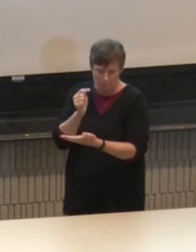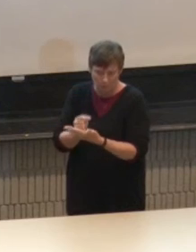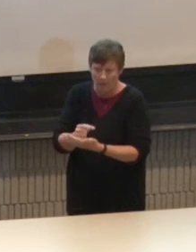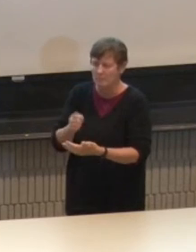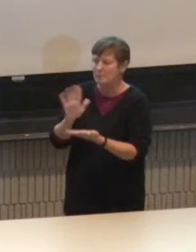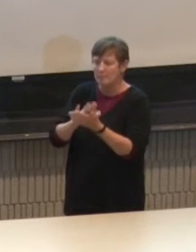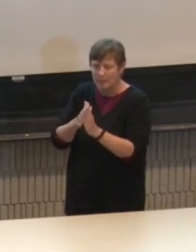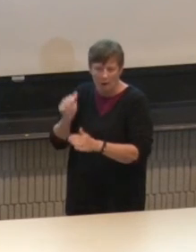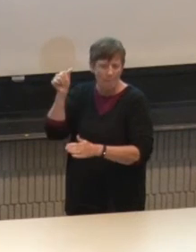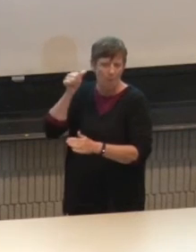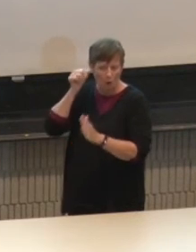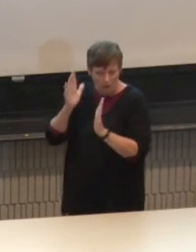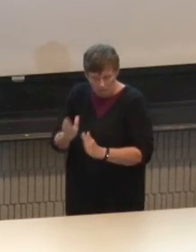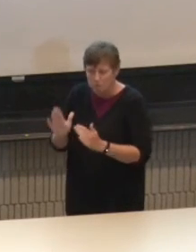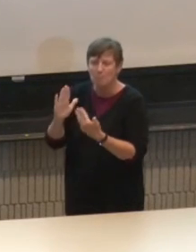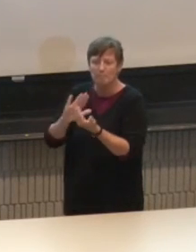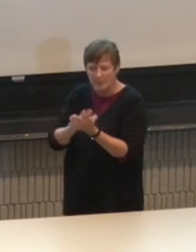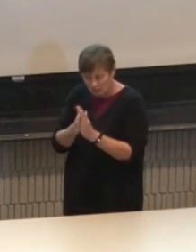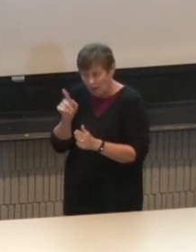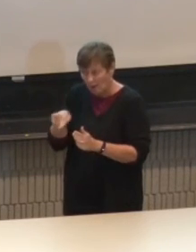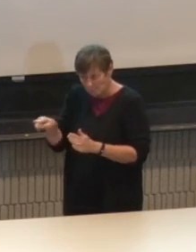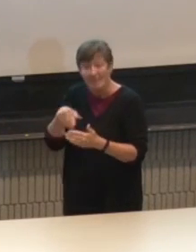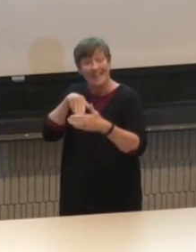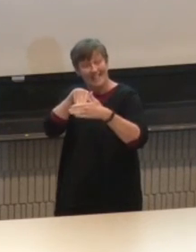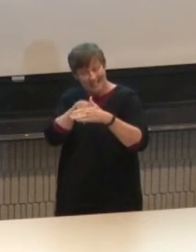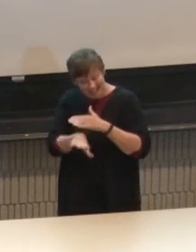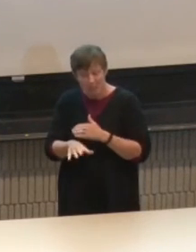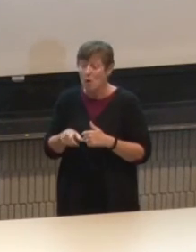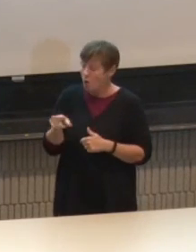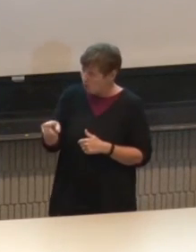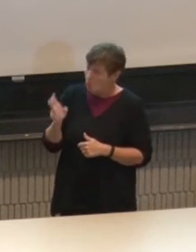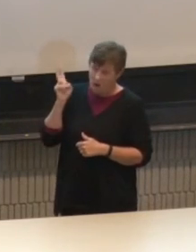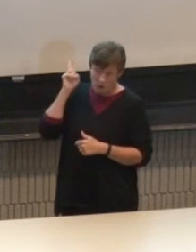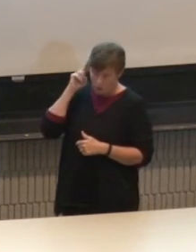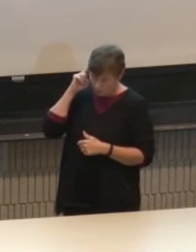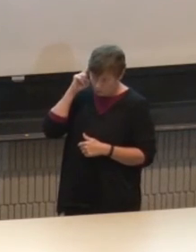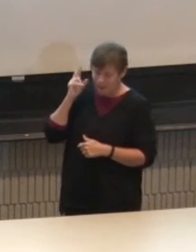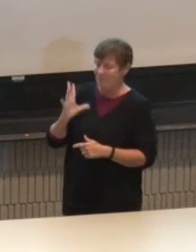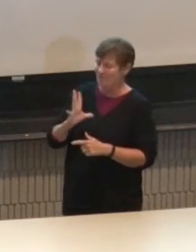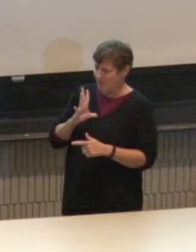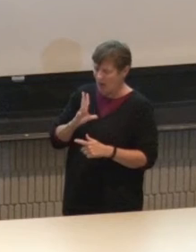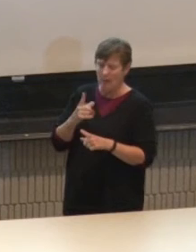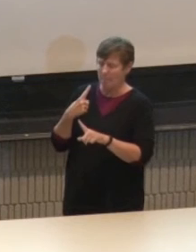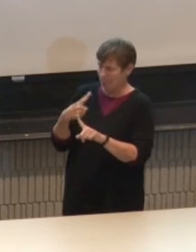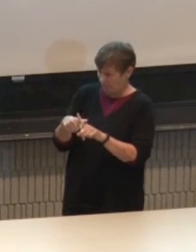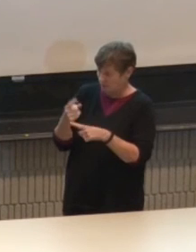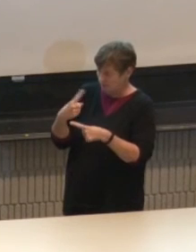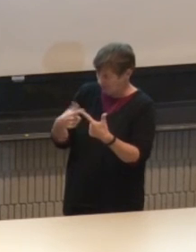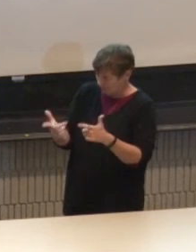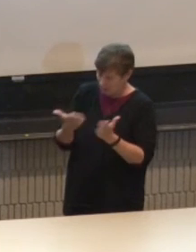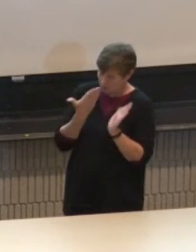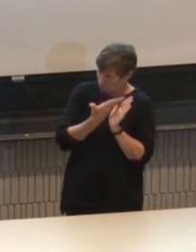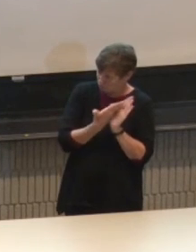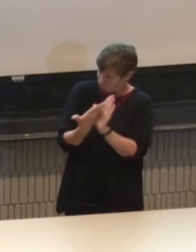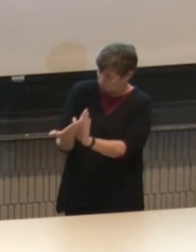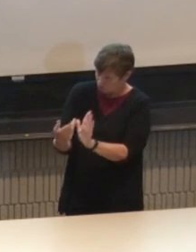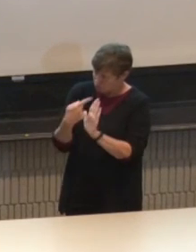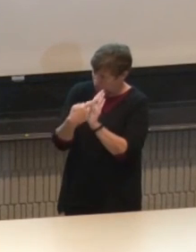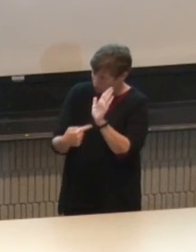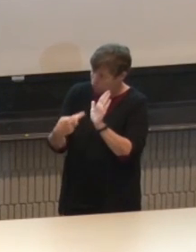that, along with the cochlear implant, you should be using sign language. Look at this research that shows ASL helps develop